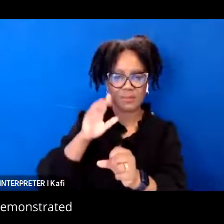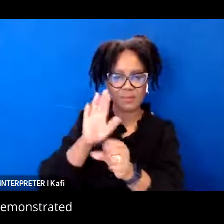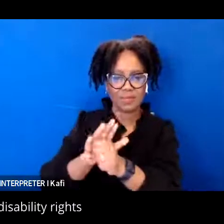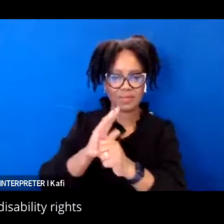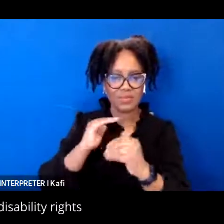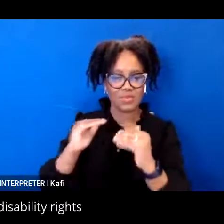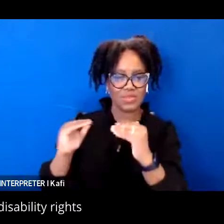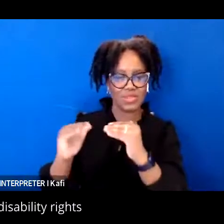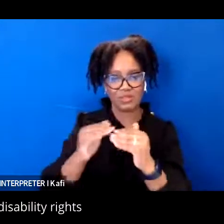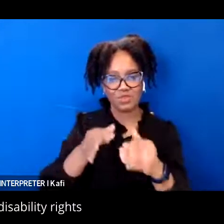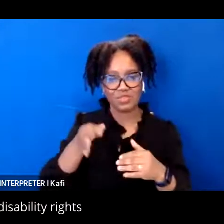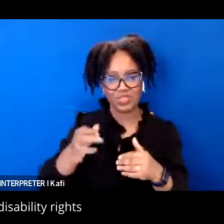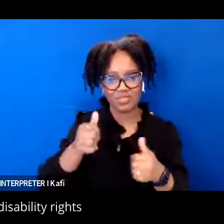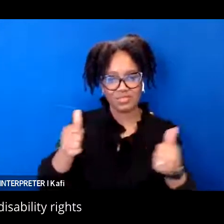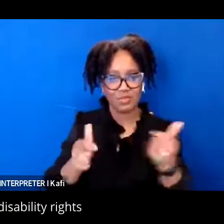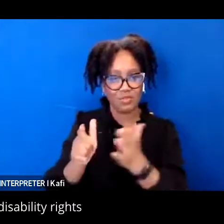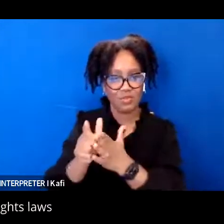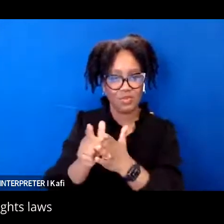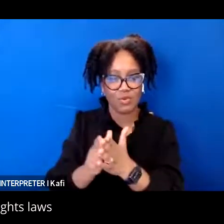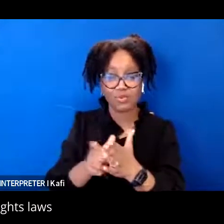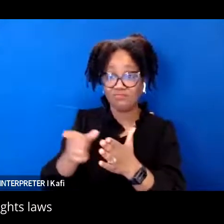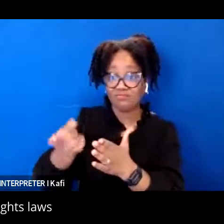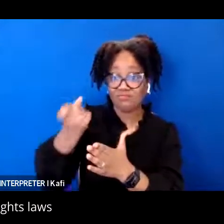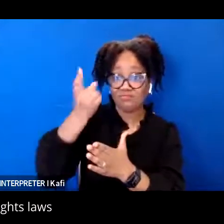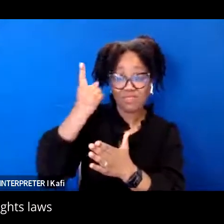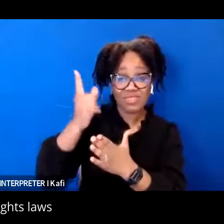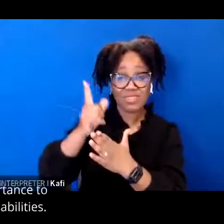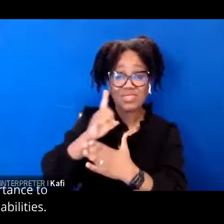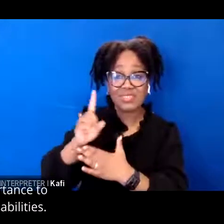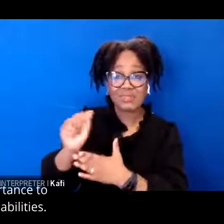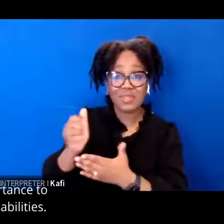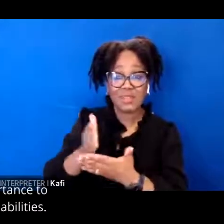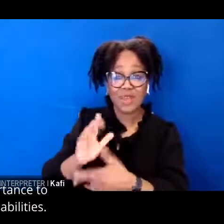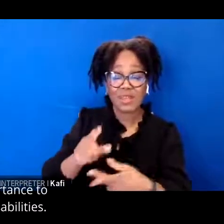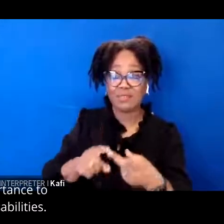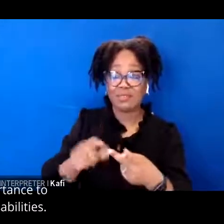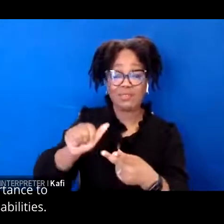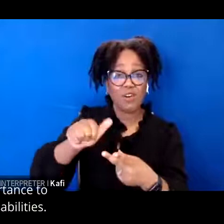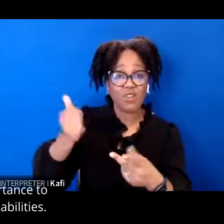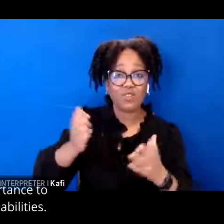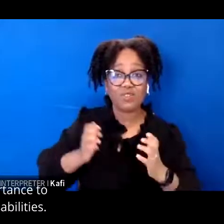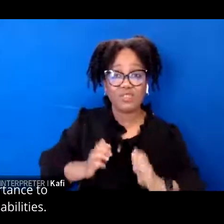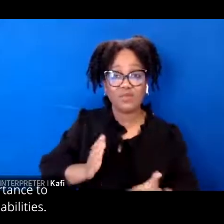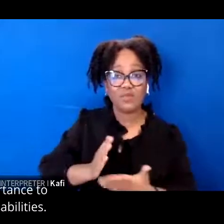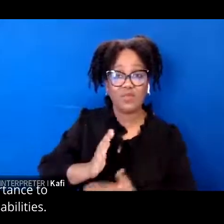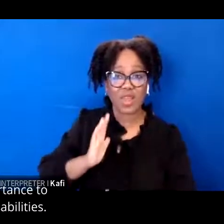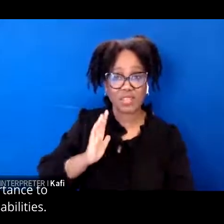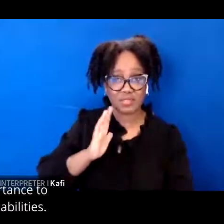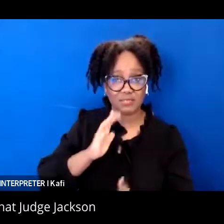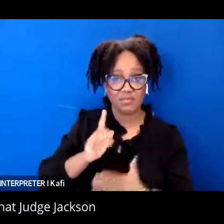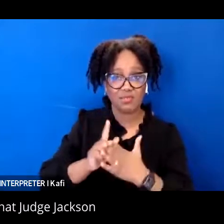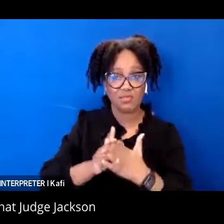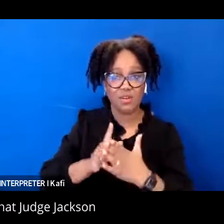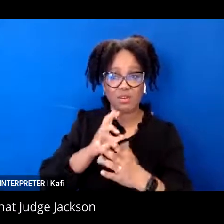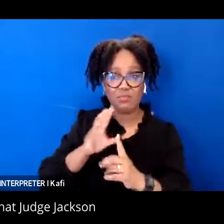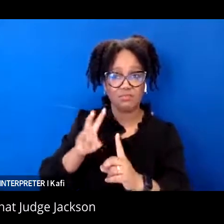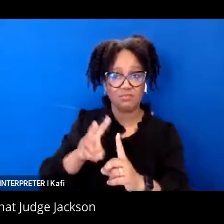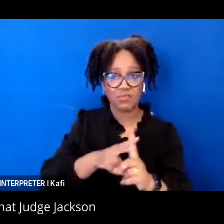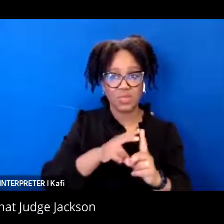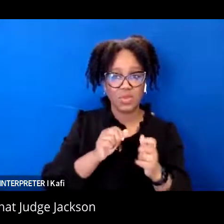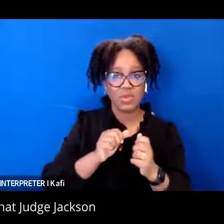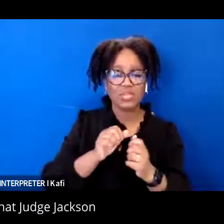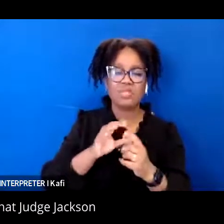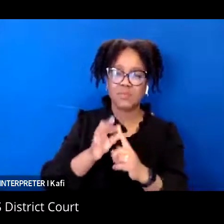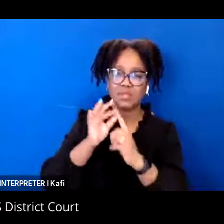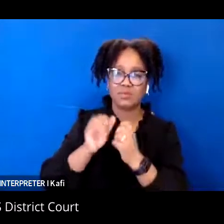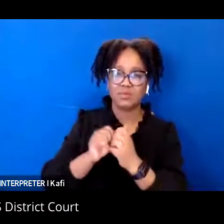demonstrated an understanding of disability rights and other civil rights laws and their importance to people with disabilities during the eight years that